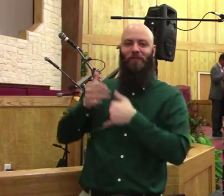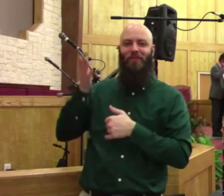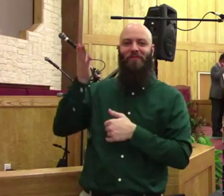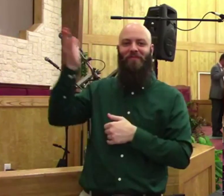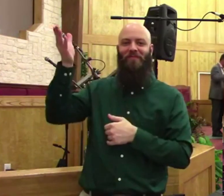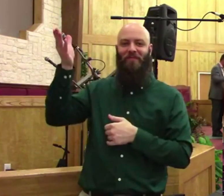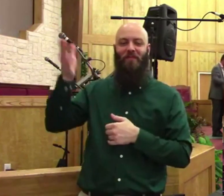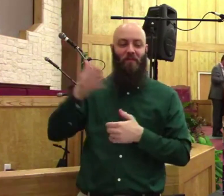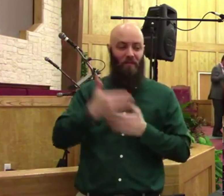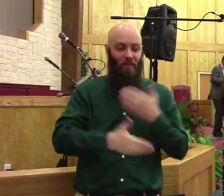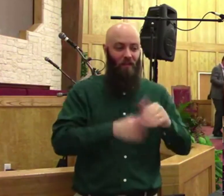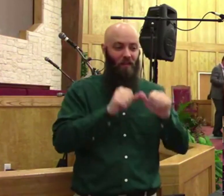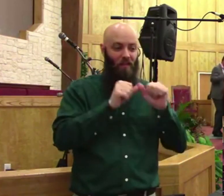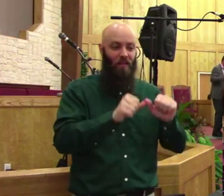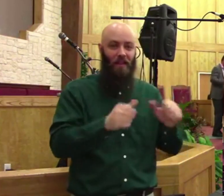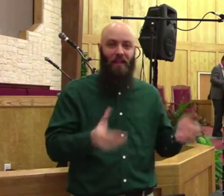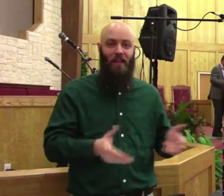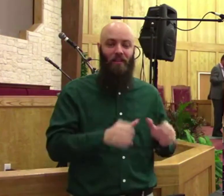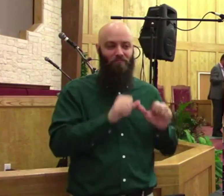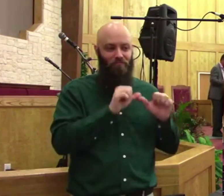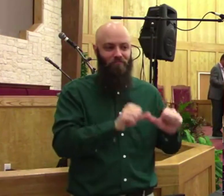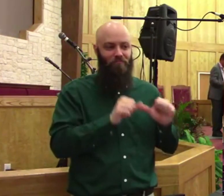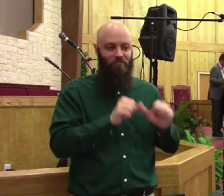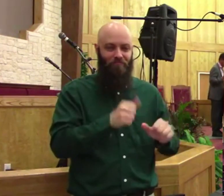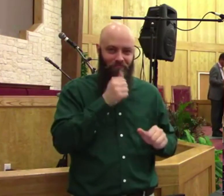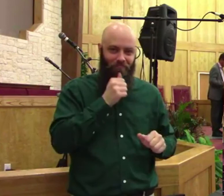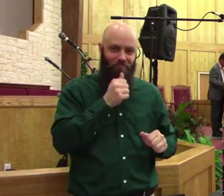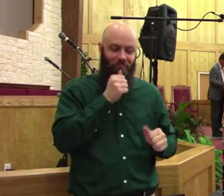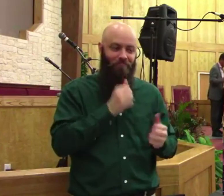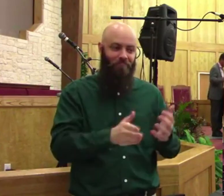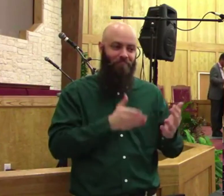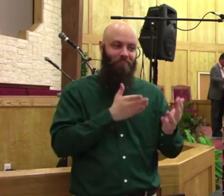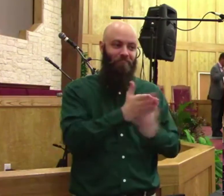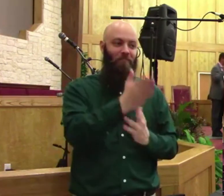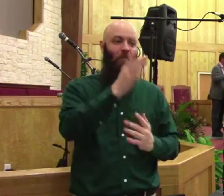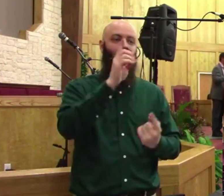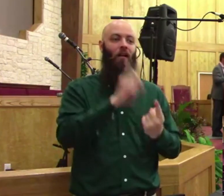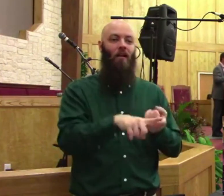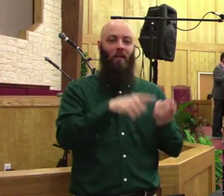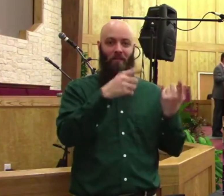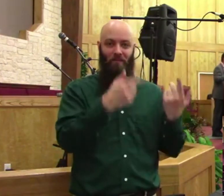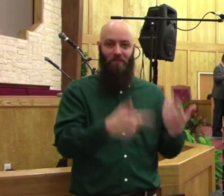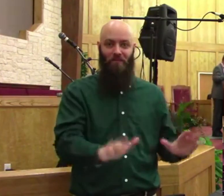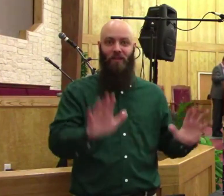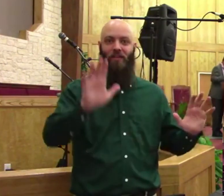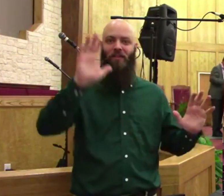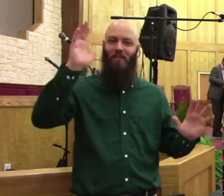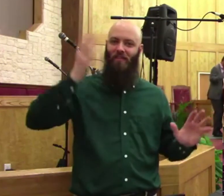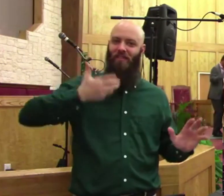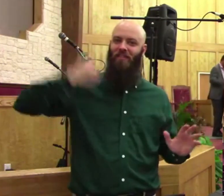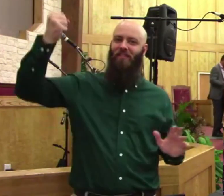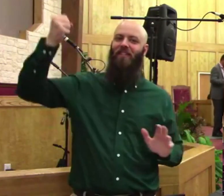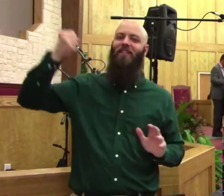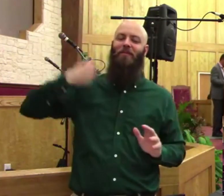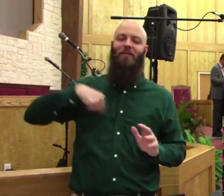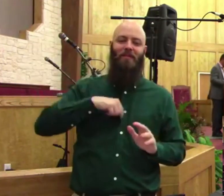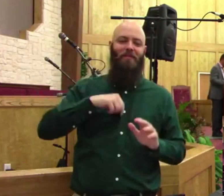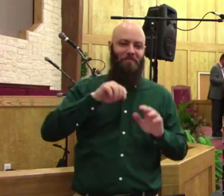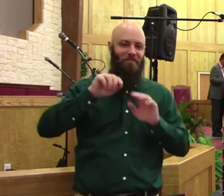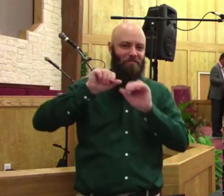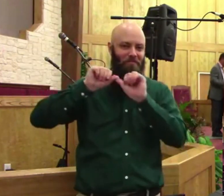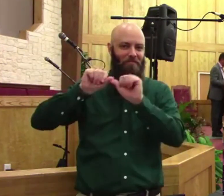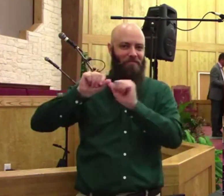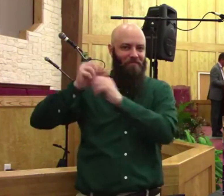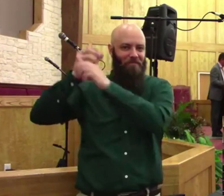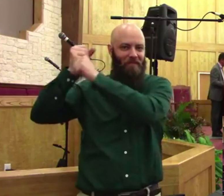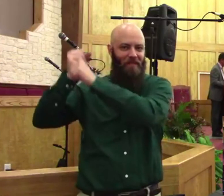Till the race is finished and the work is done, we walk by faith